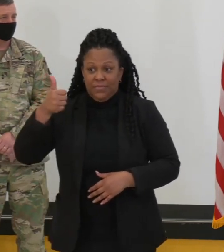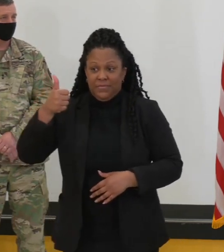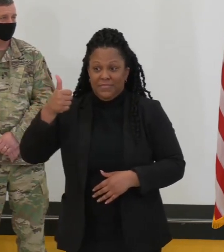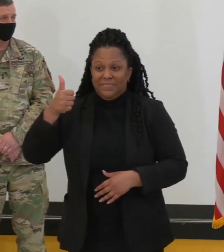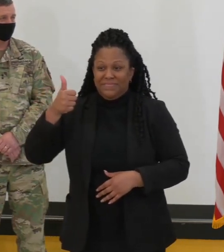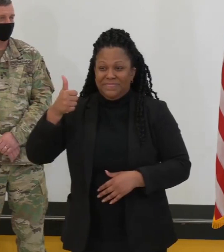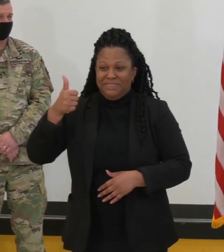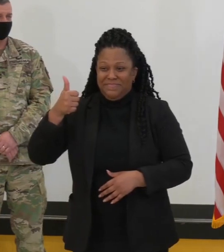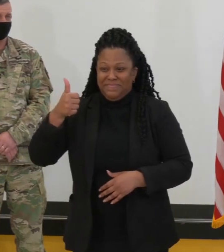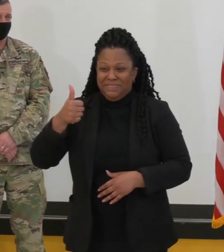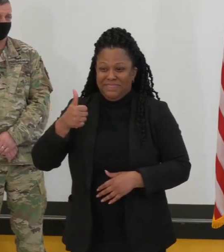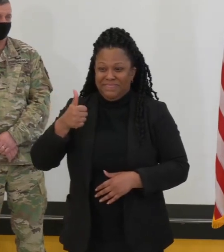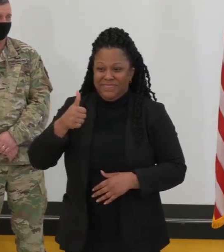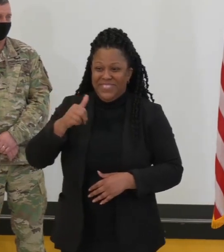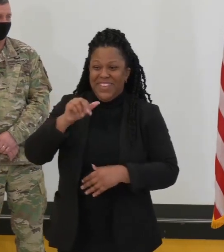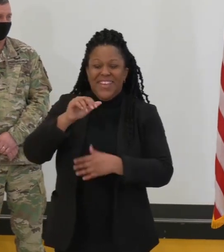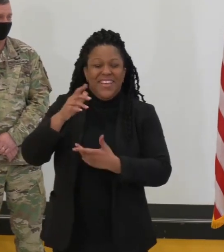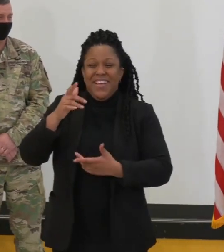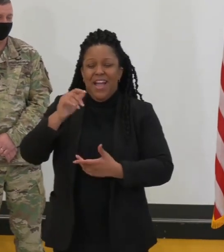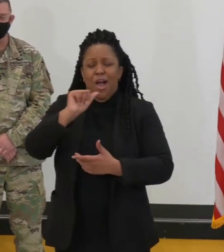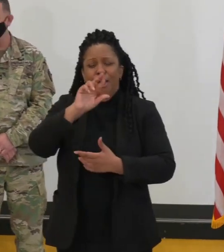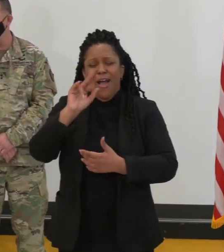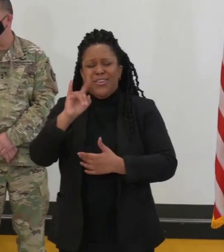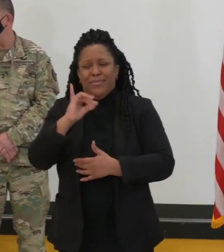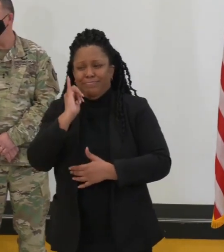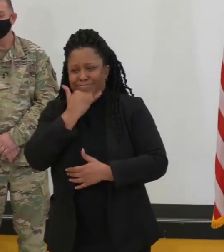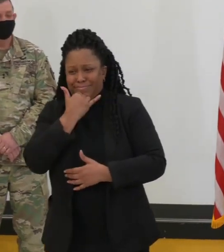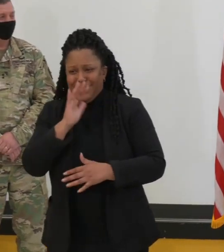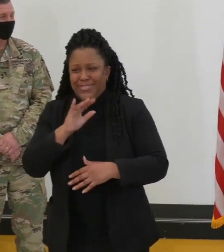Rondo. The hell with it. Thank